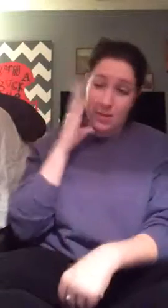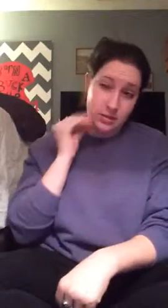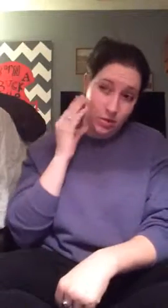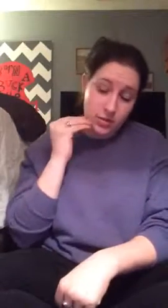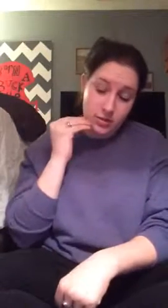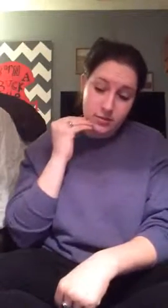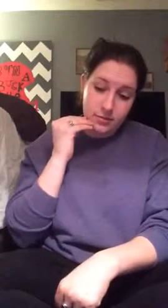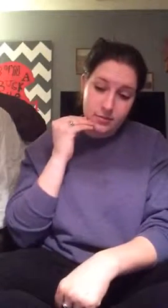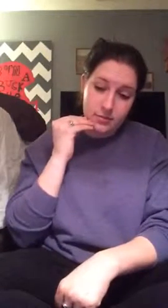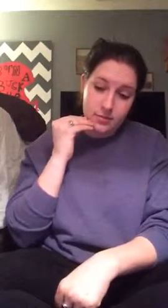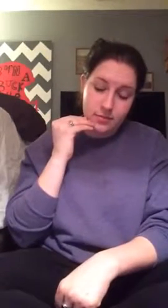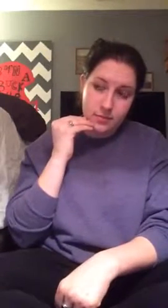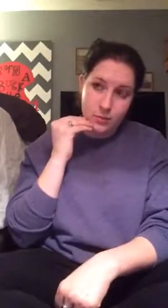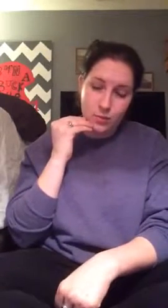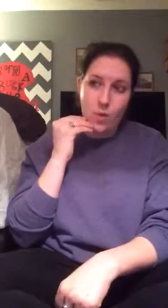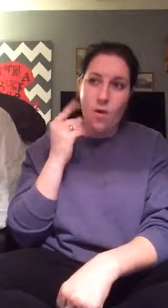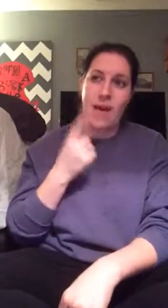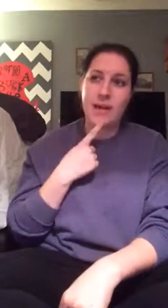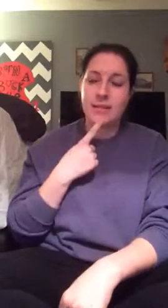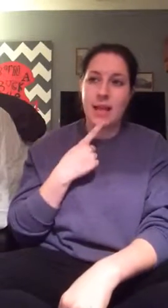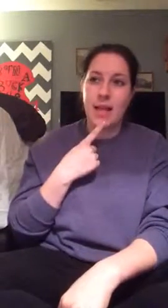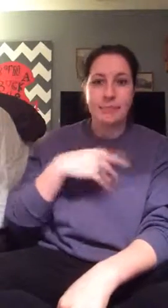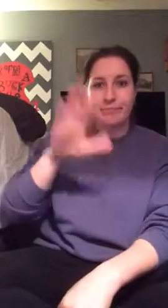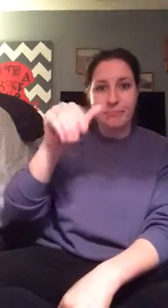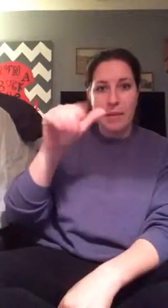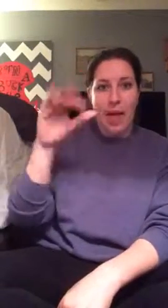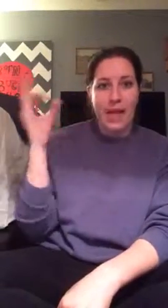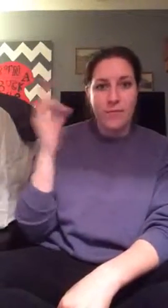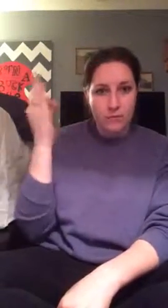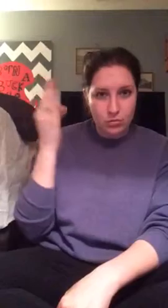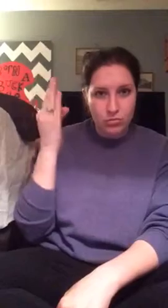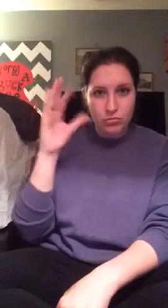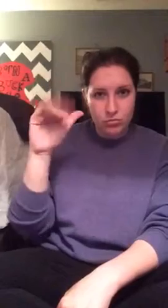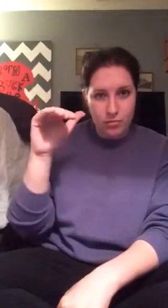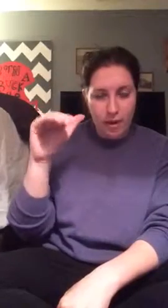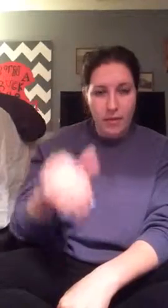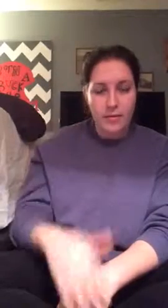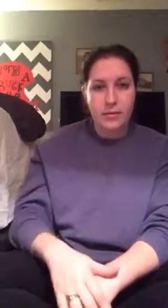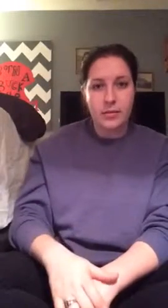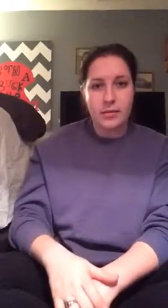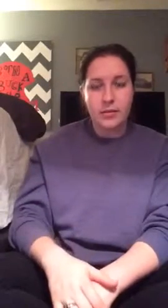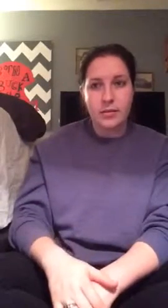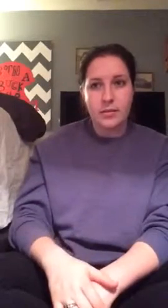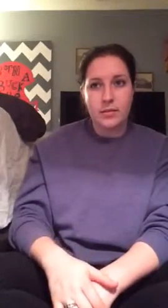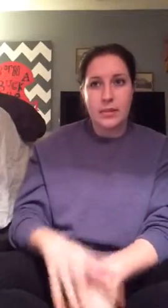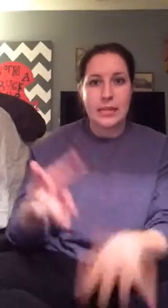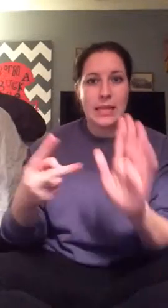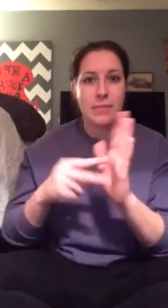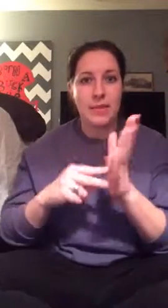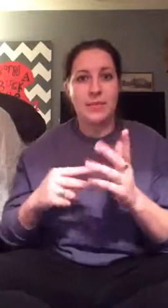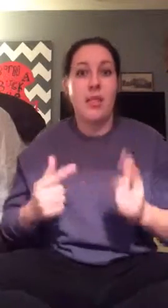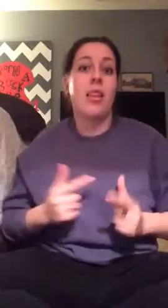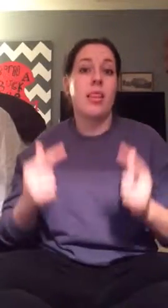I say c'est la vie. Well, I know most of you all know that. C'est la vie, that's life in French. First time you're hearing, like, what did you just say?